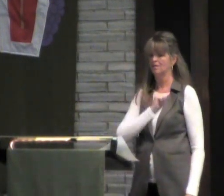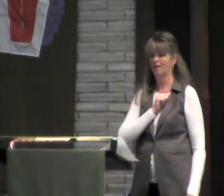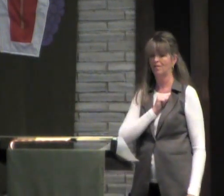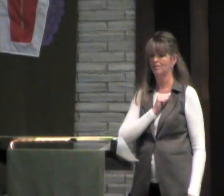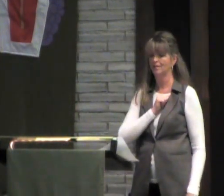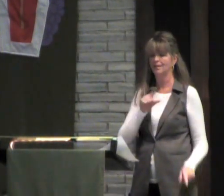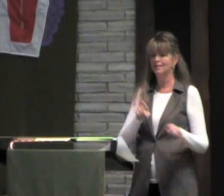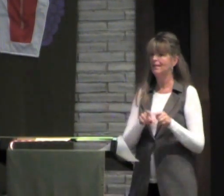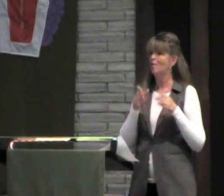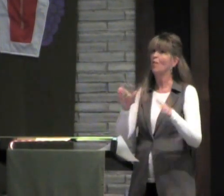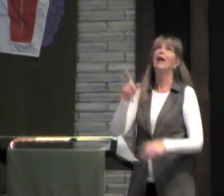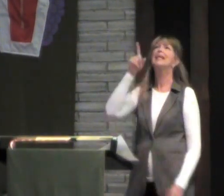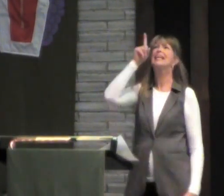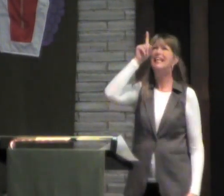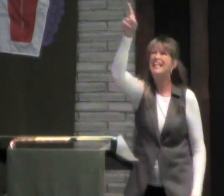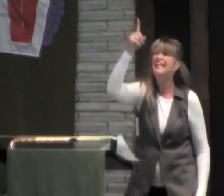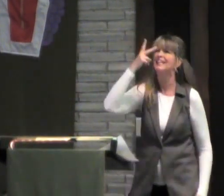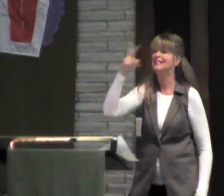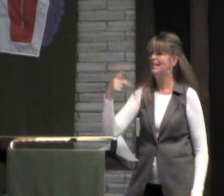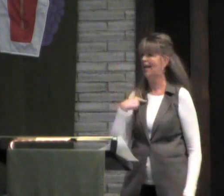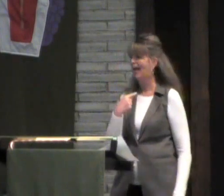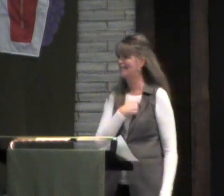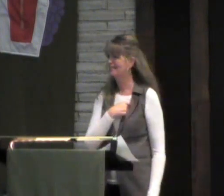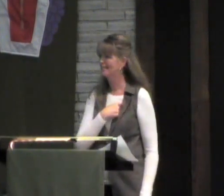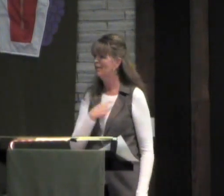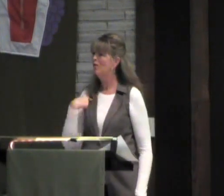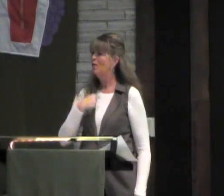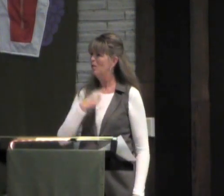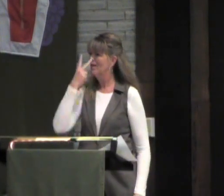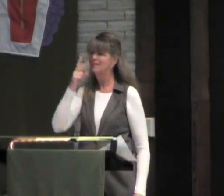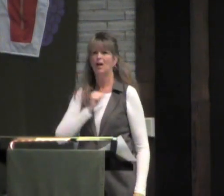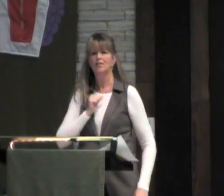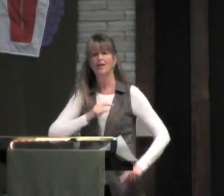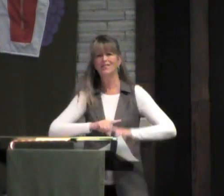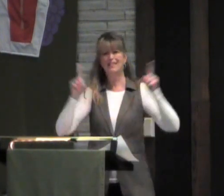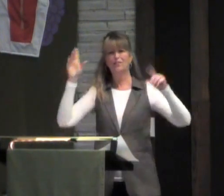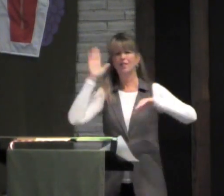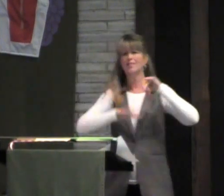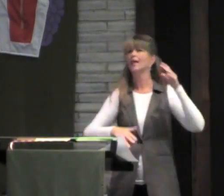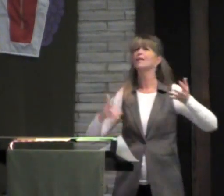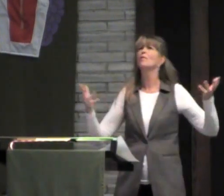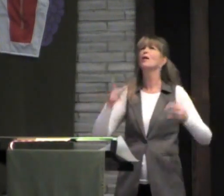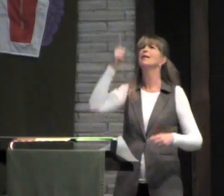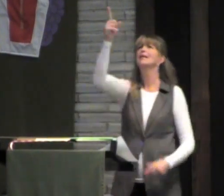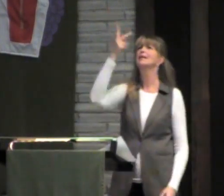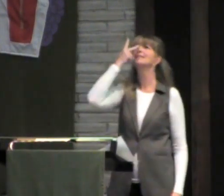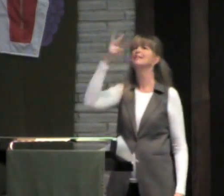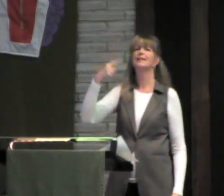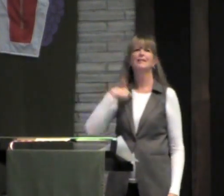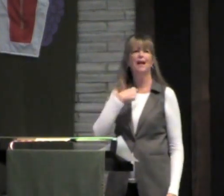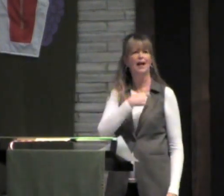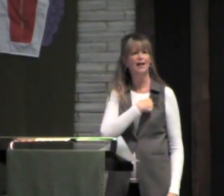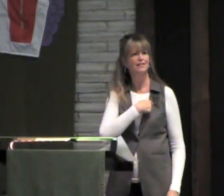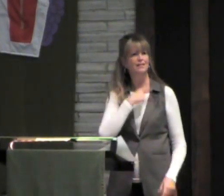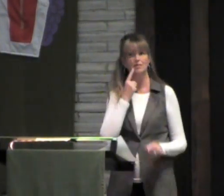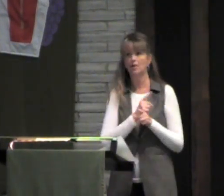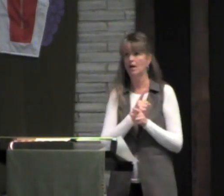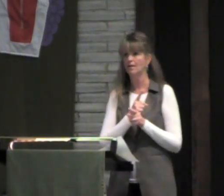we don't see that ourselves. We don't see ourselves the same way that God sees us. We see ourselves differently than God sees